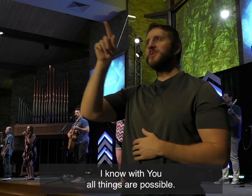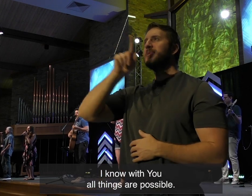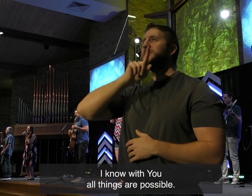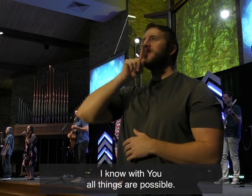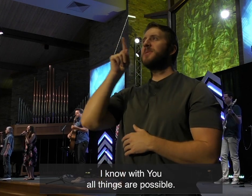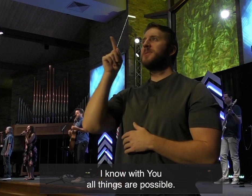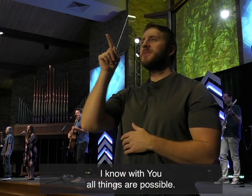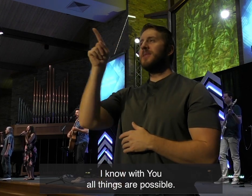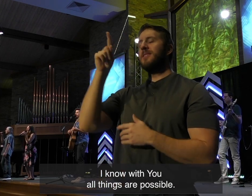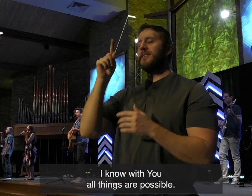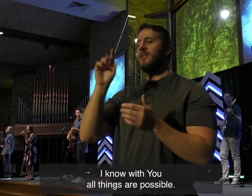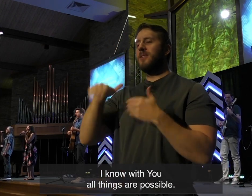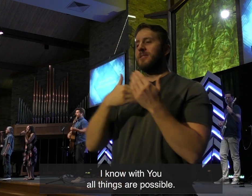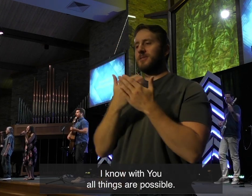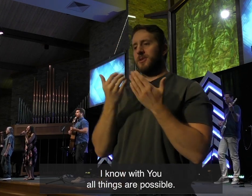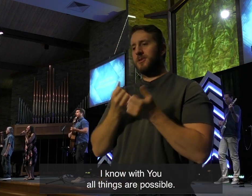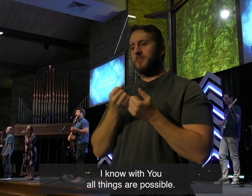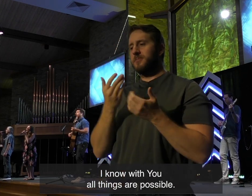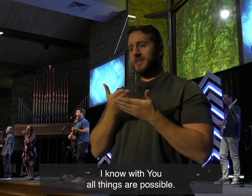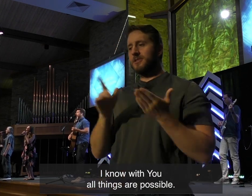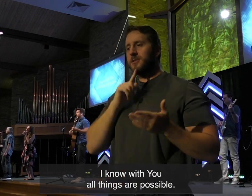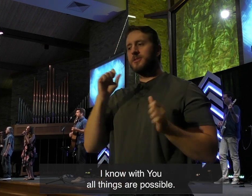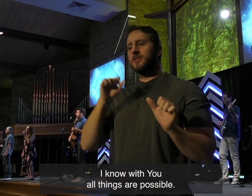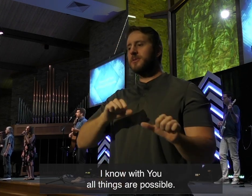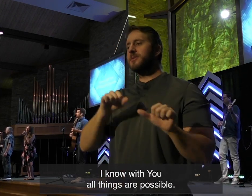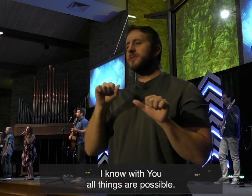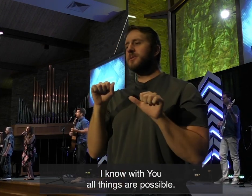I know with you all things are